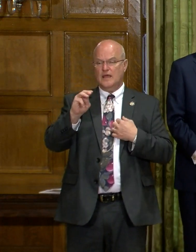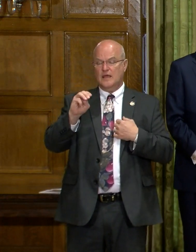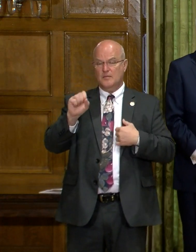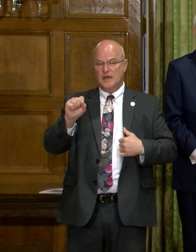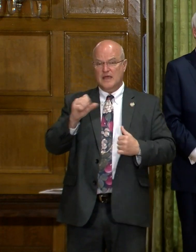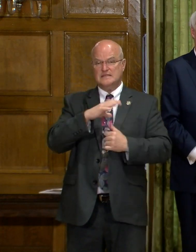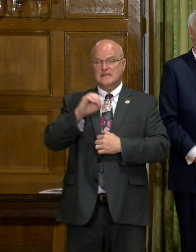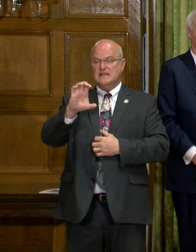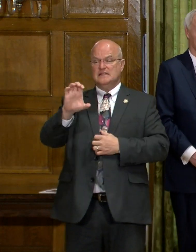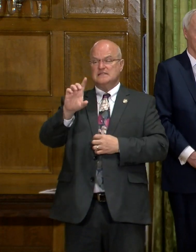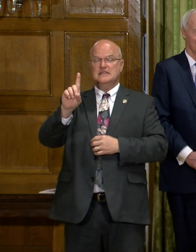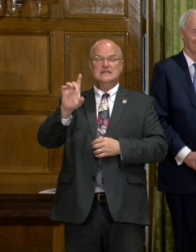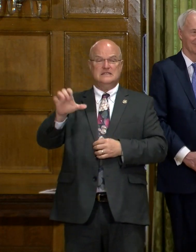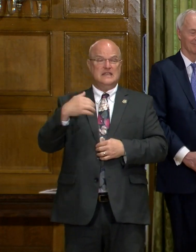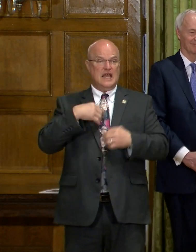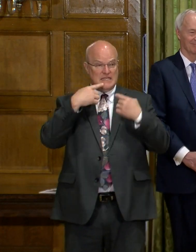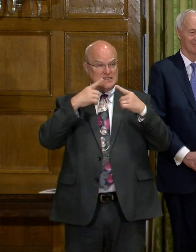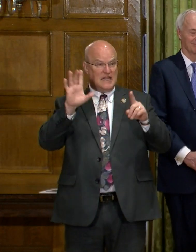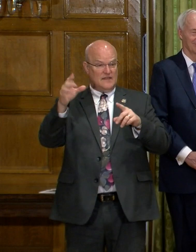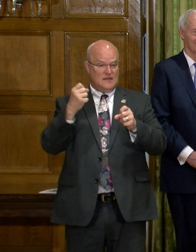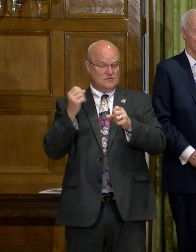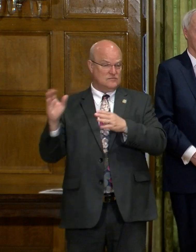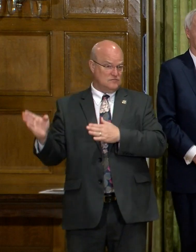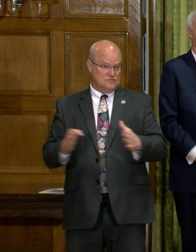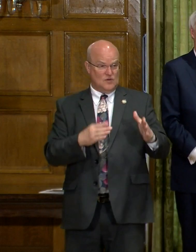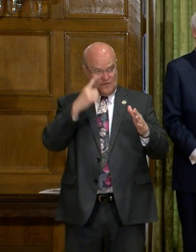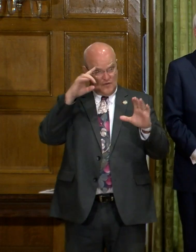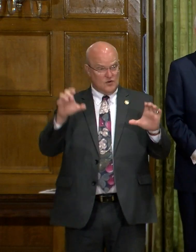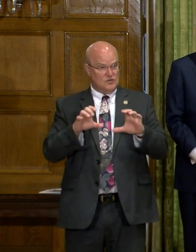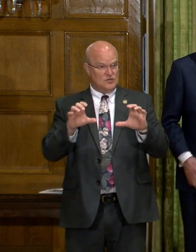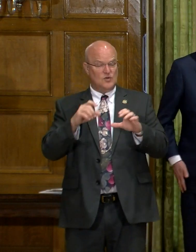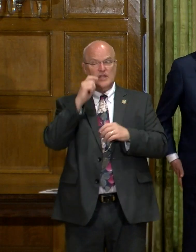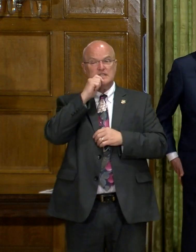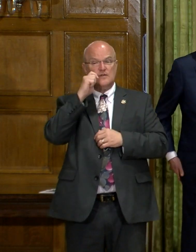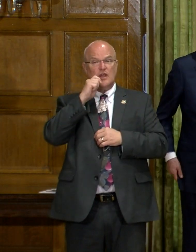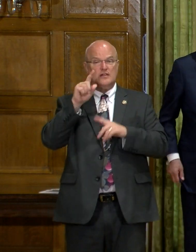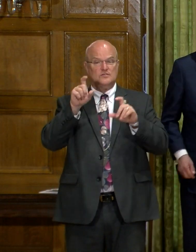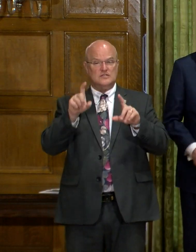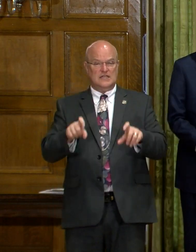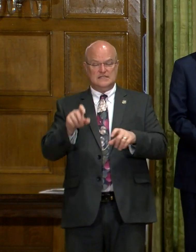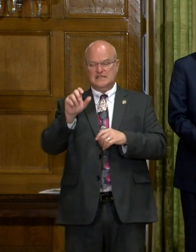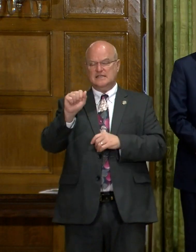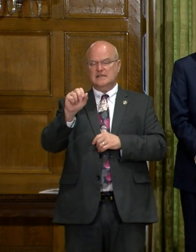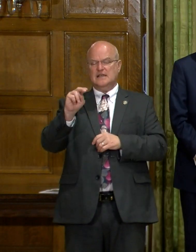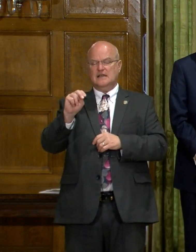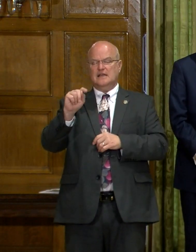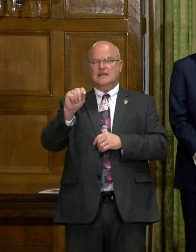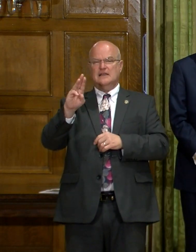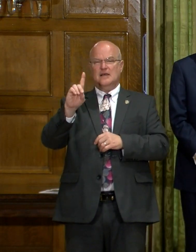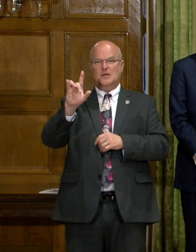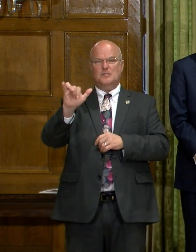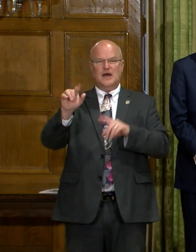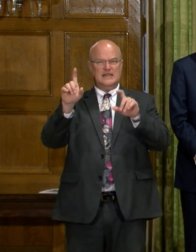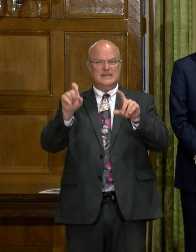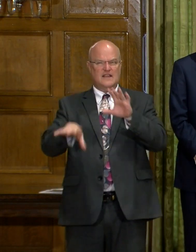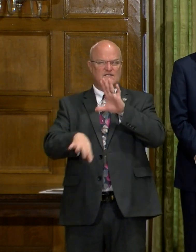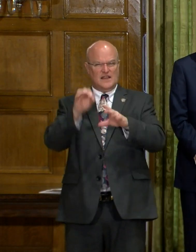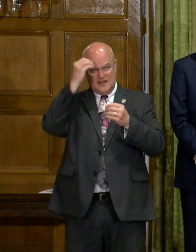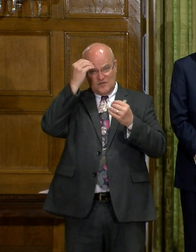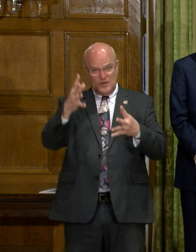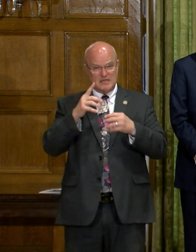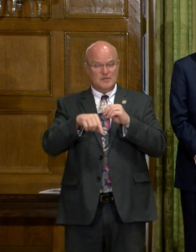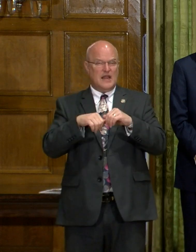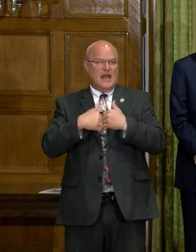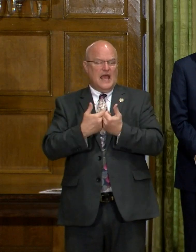then CDC has announced their strategy for doing serologic testing, antibody testing, to find out some information